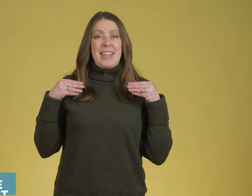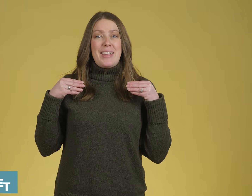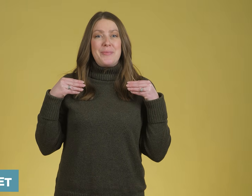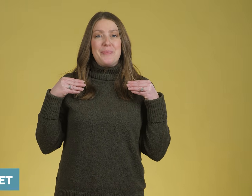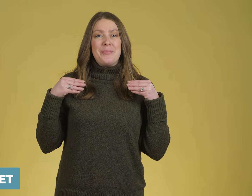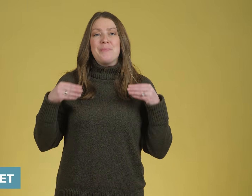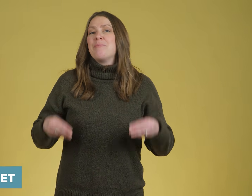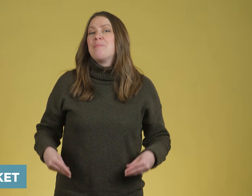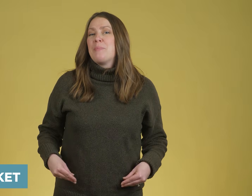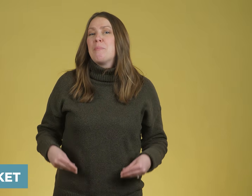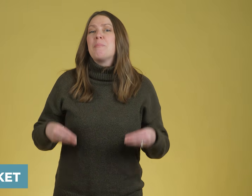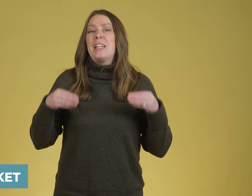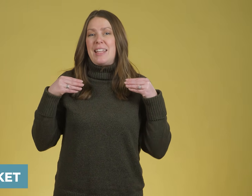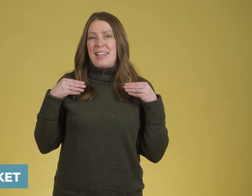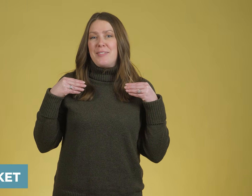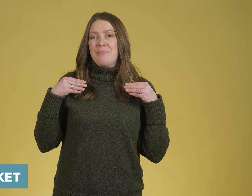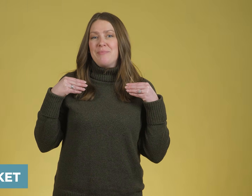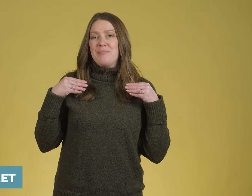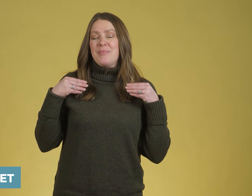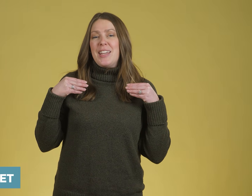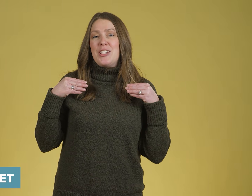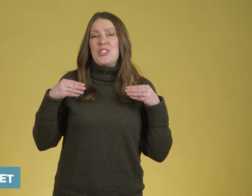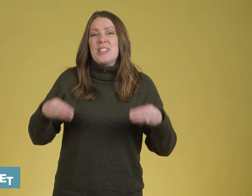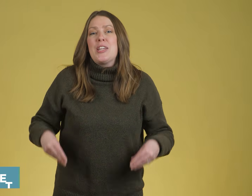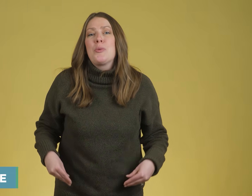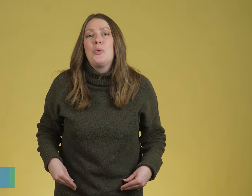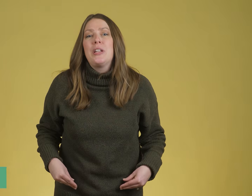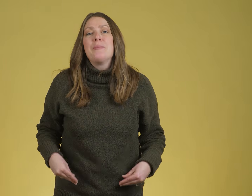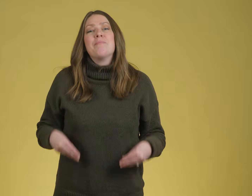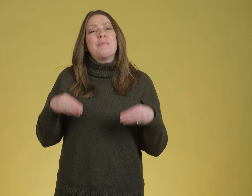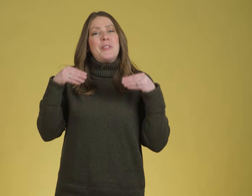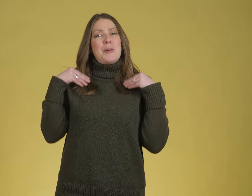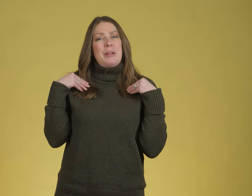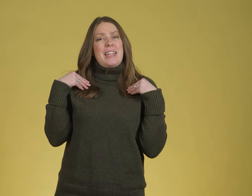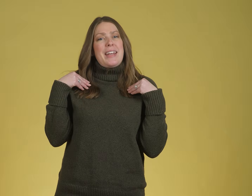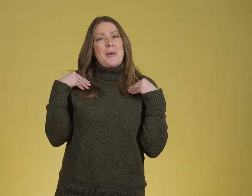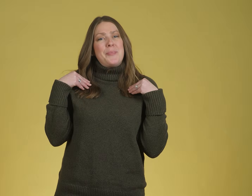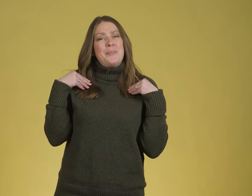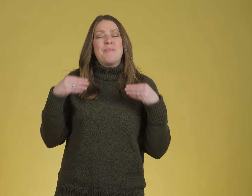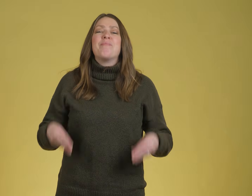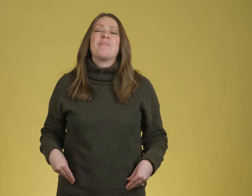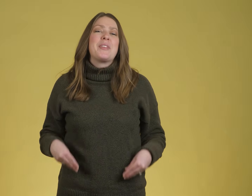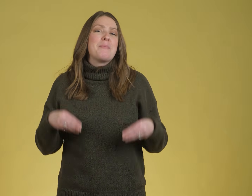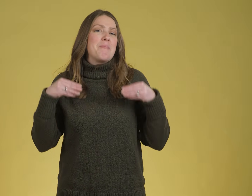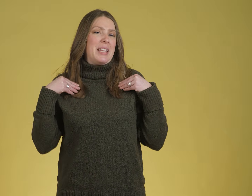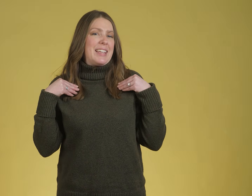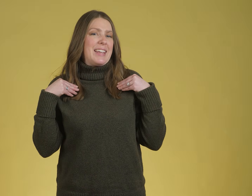Blanket, blanket. It's just like you're pulling the blanket up. Blanket.